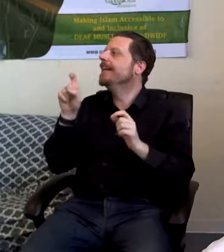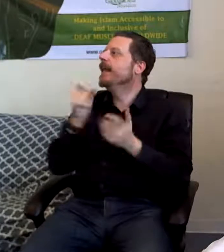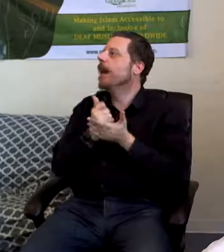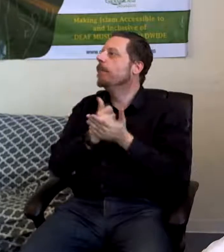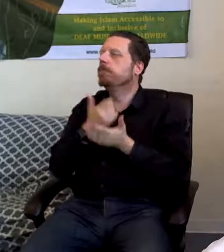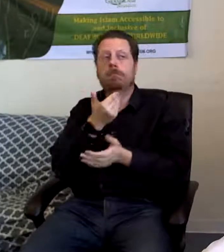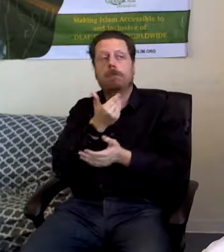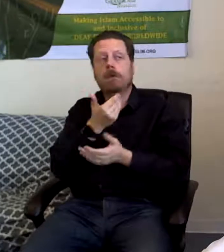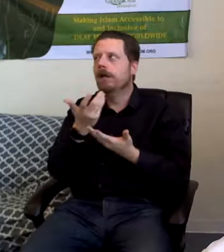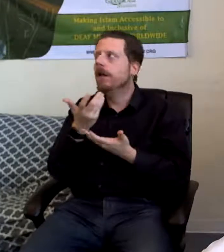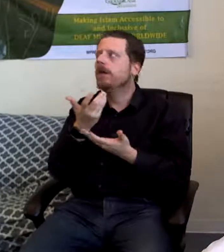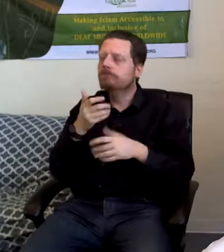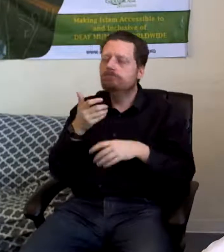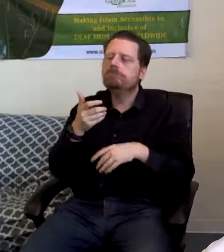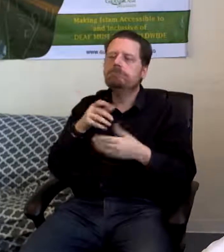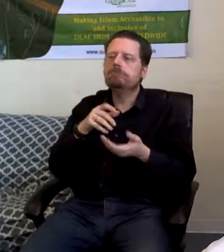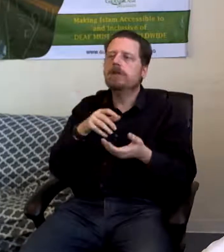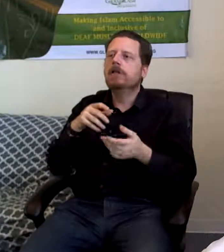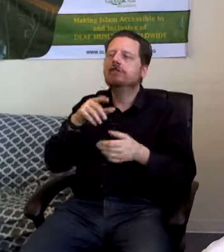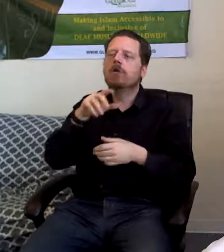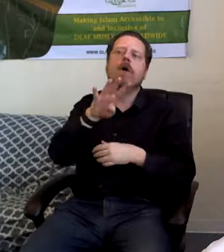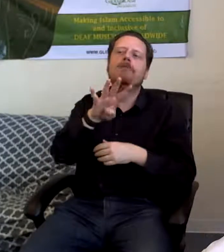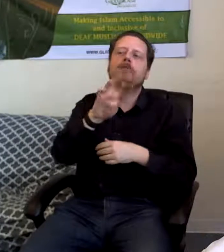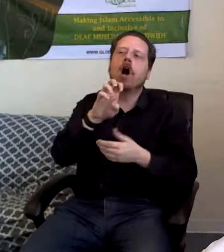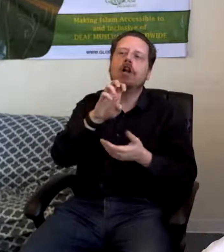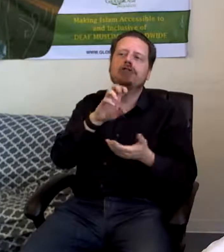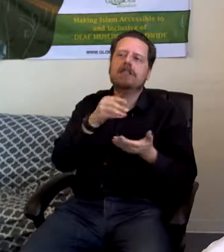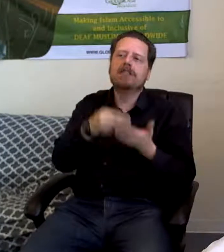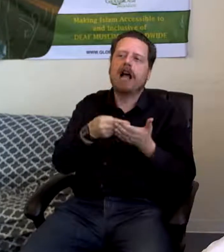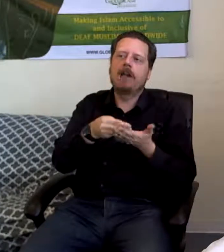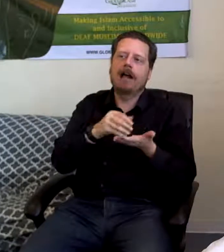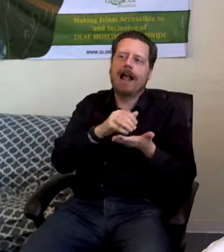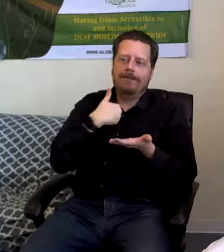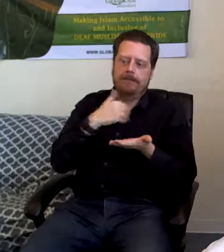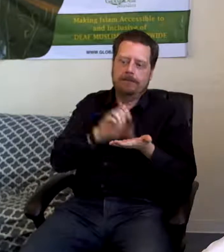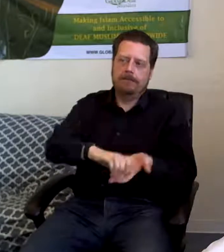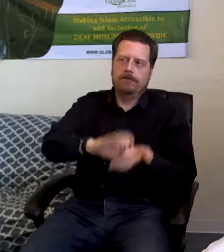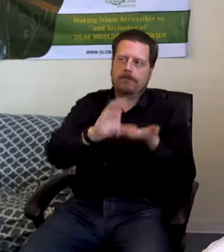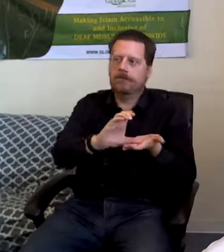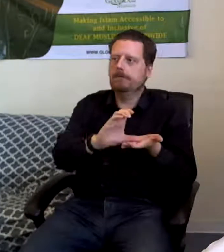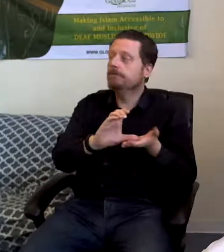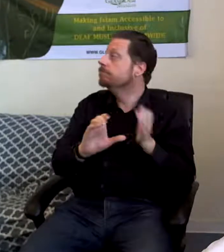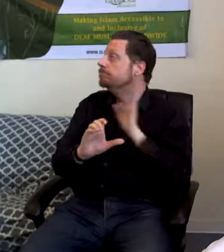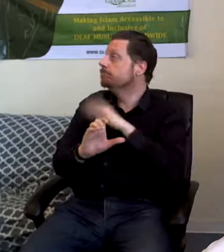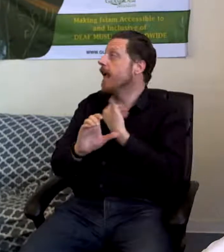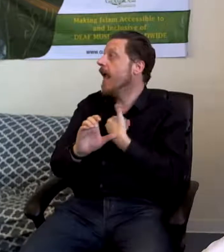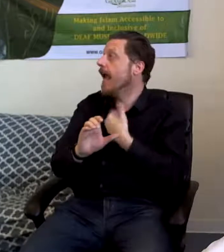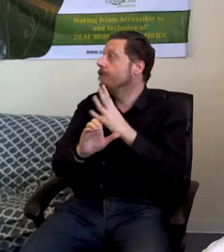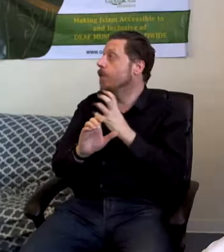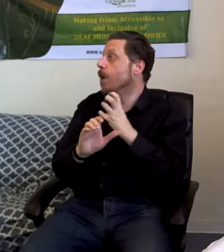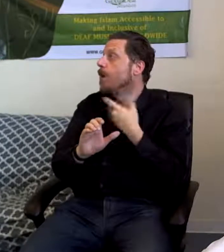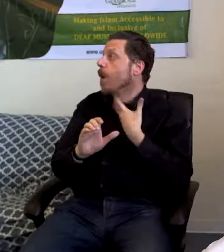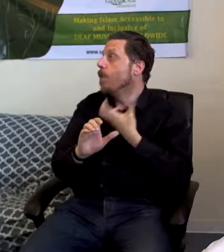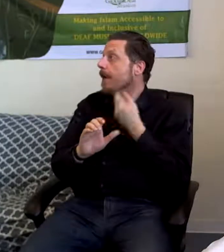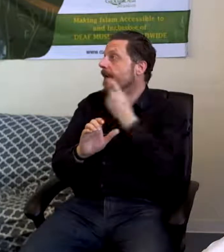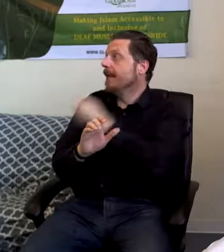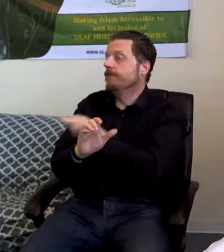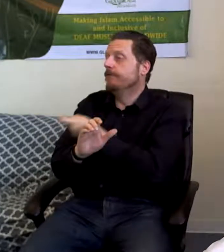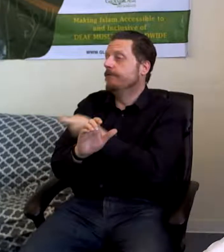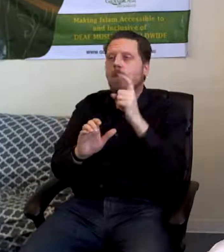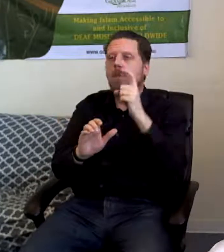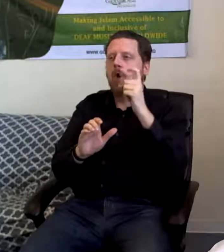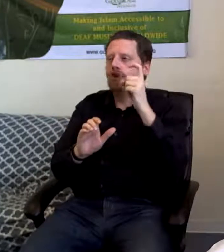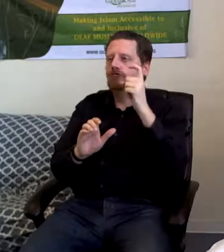right? So 20 times 20, that's 400. So you say, I have $400. I want to give him 100. So what